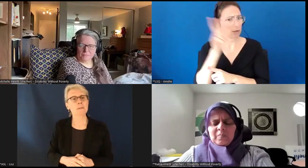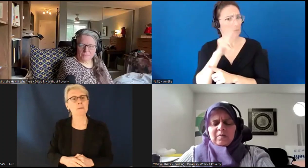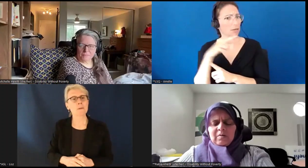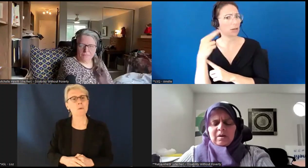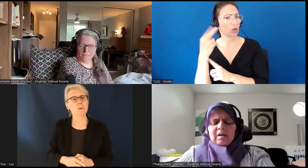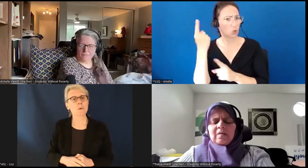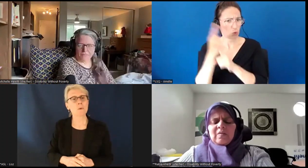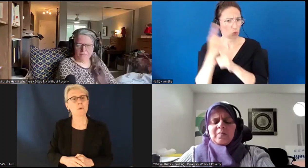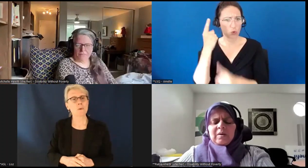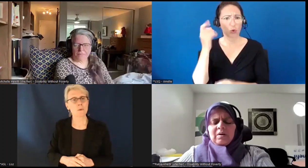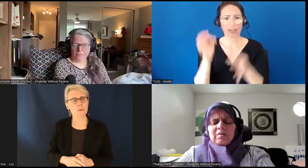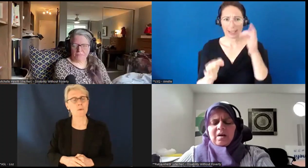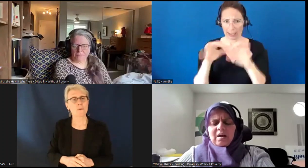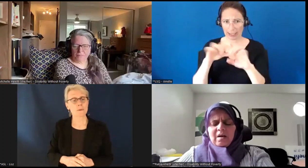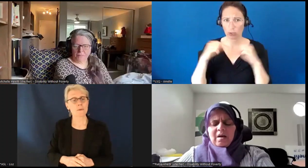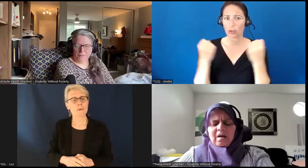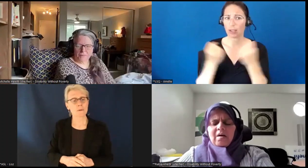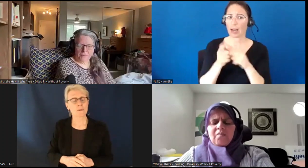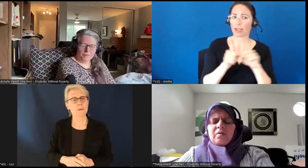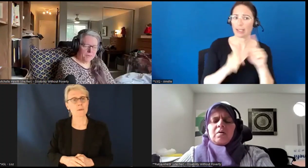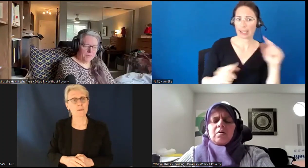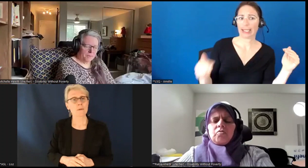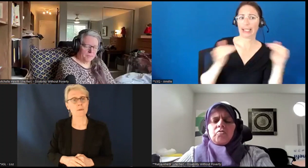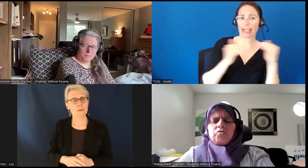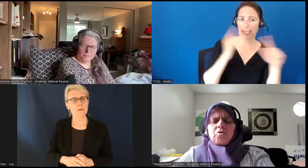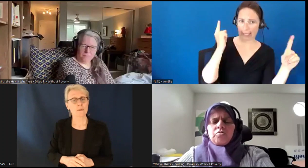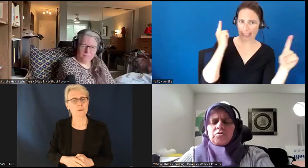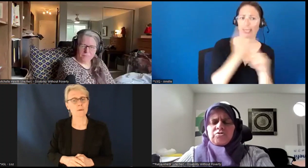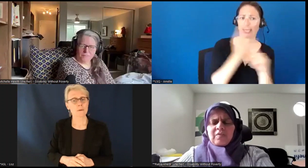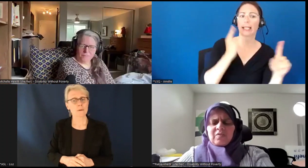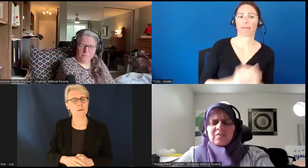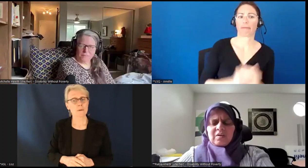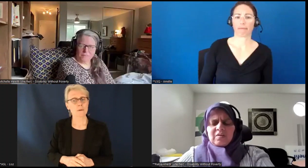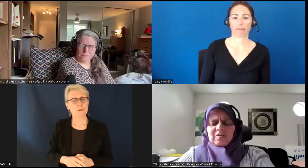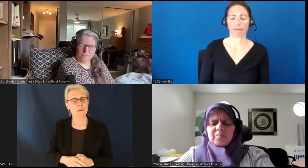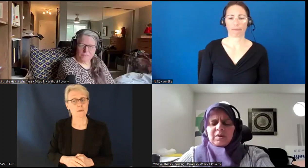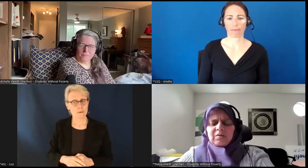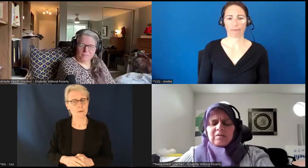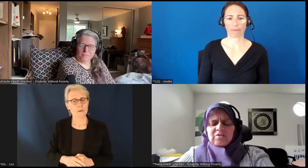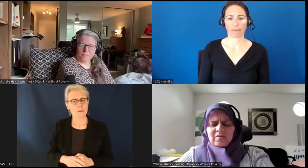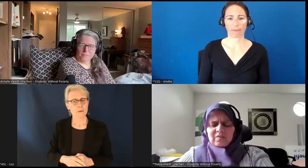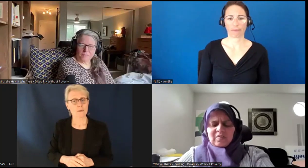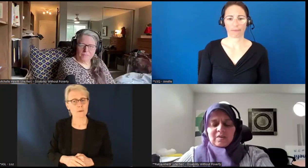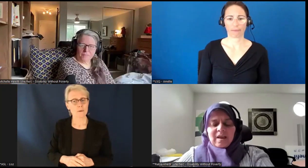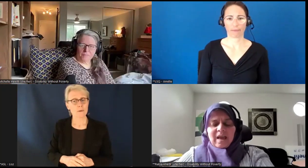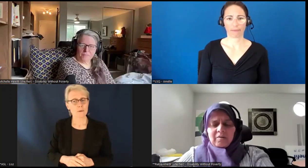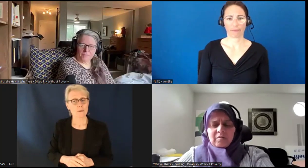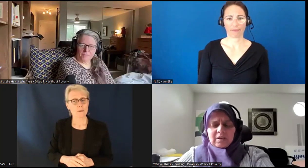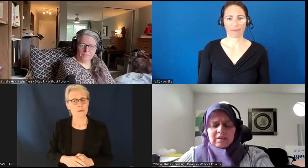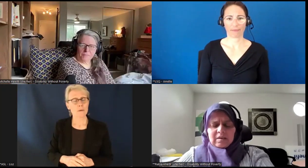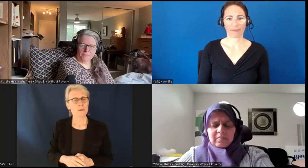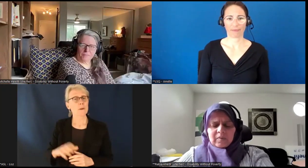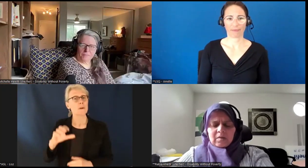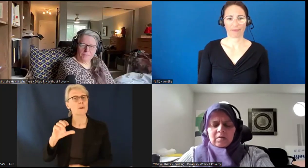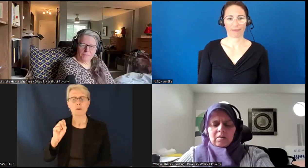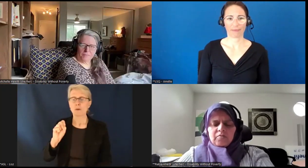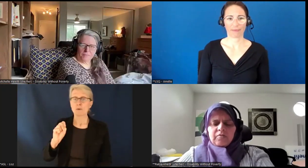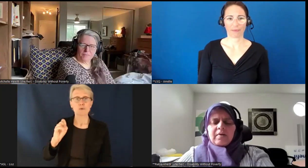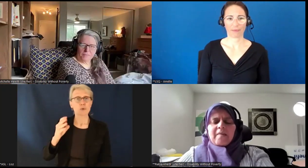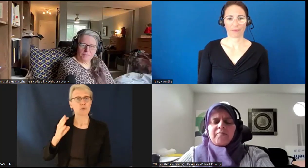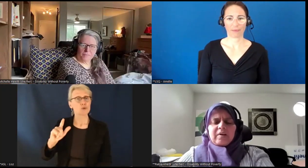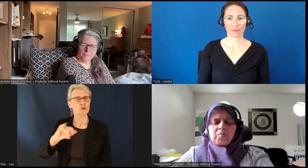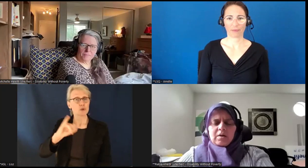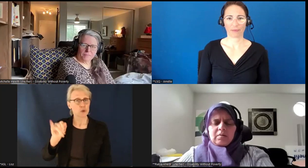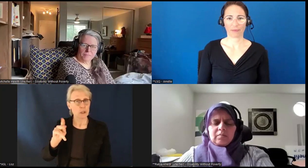In the spirit of social justice and disability justice and equity